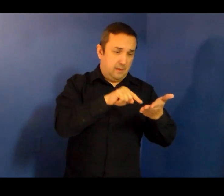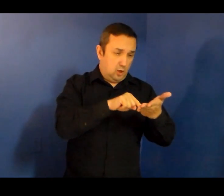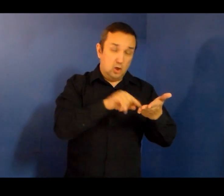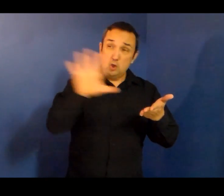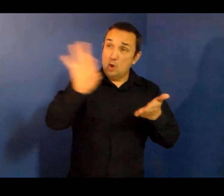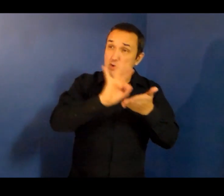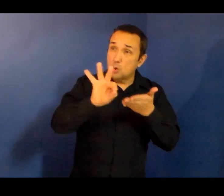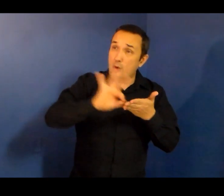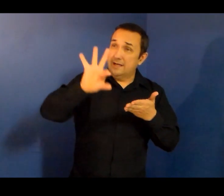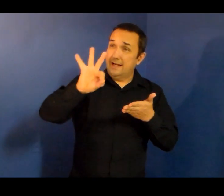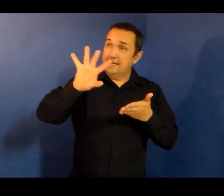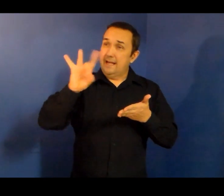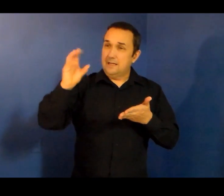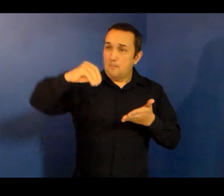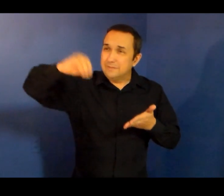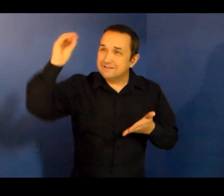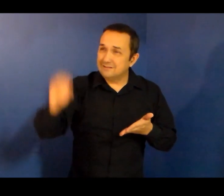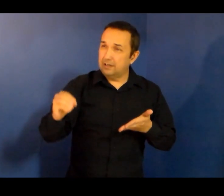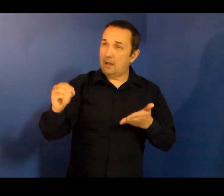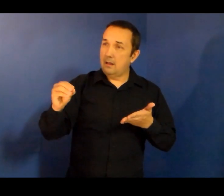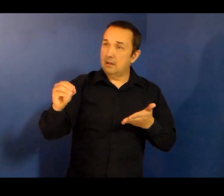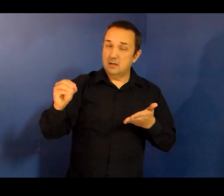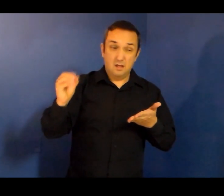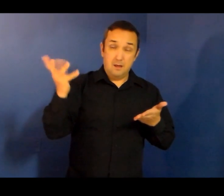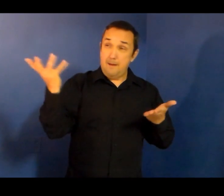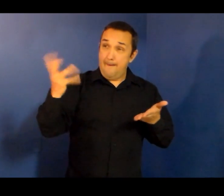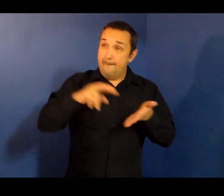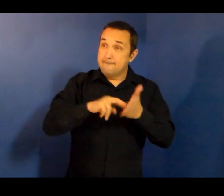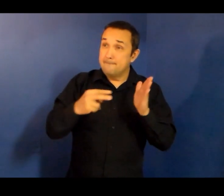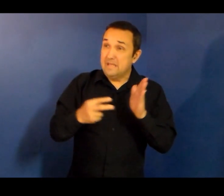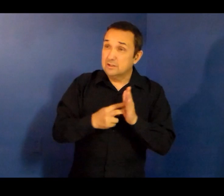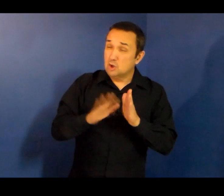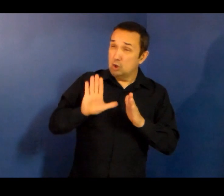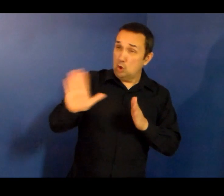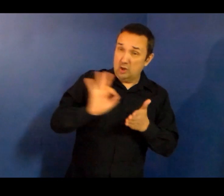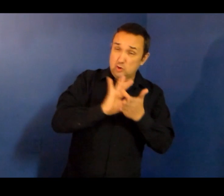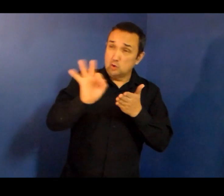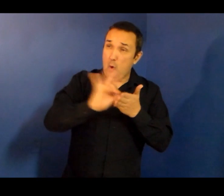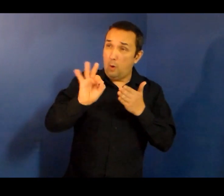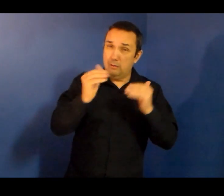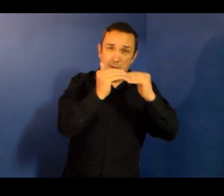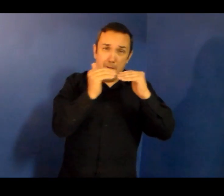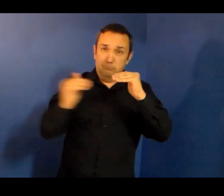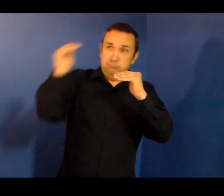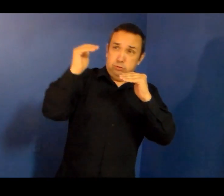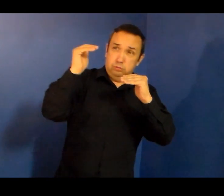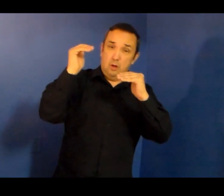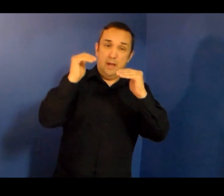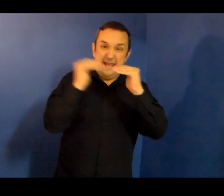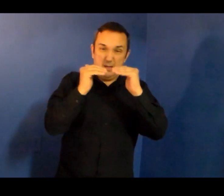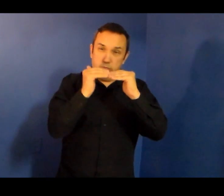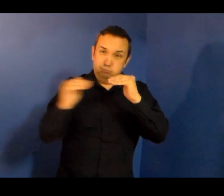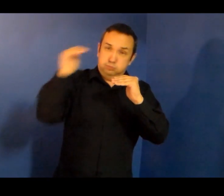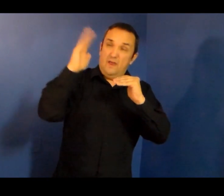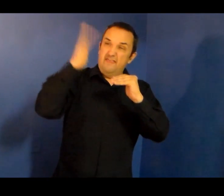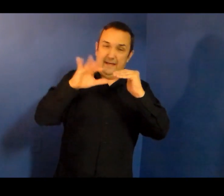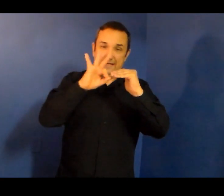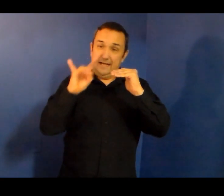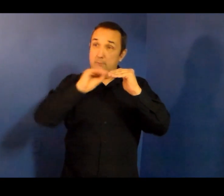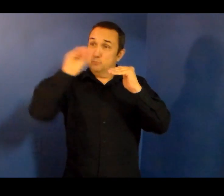scored in the 98th percentile. That means that your score was equal to or better than